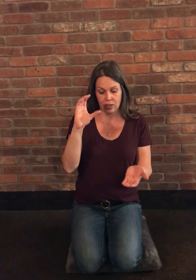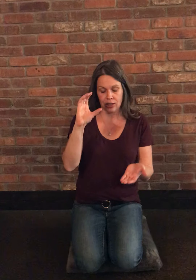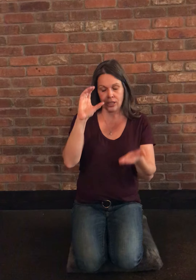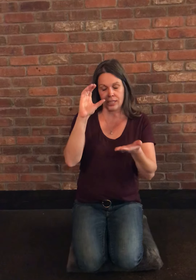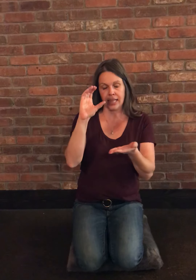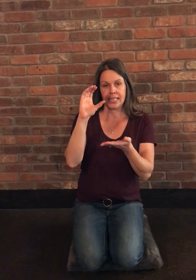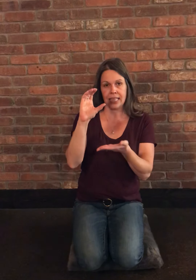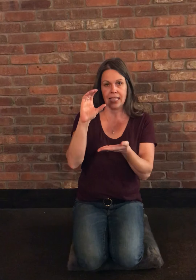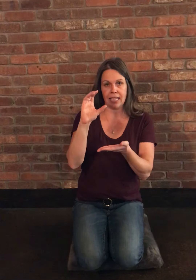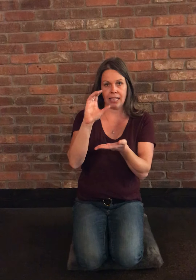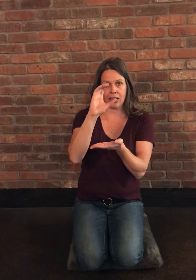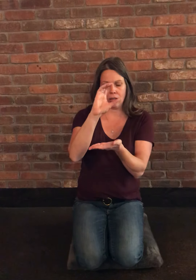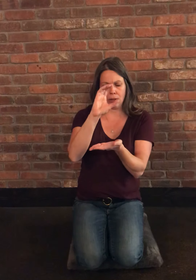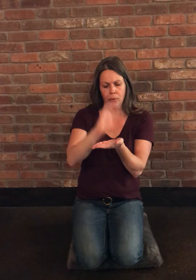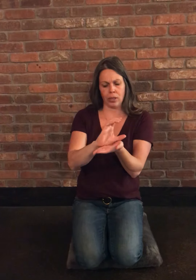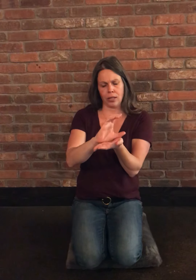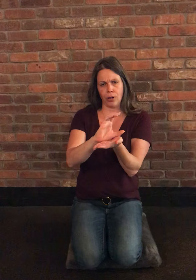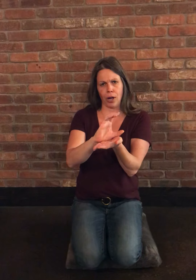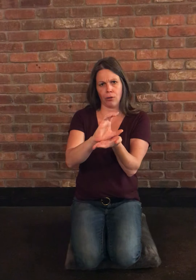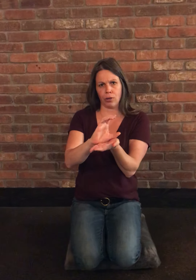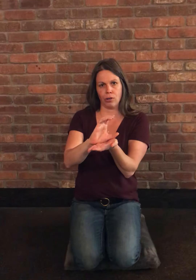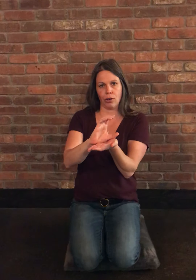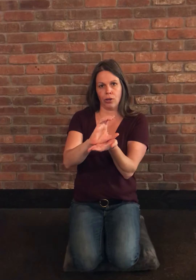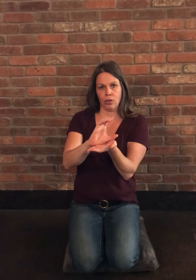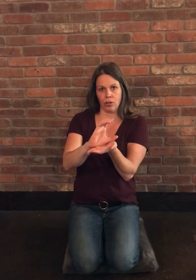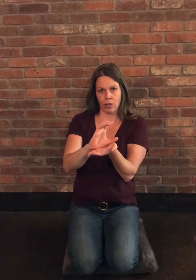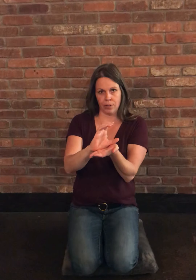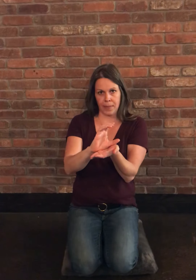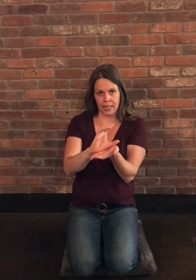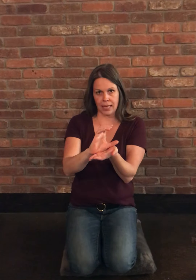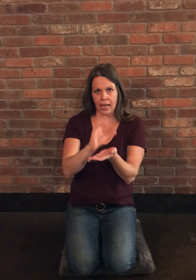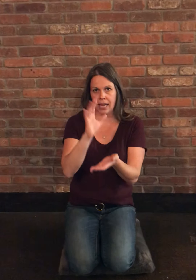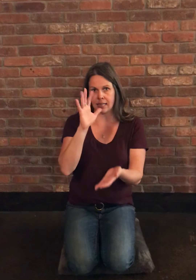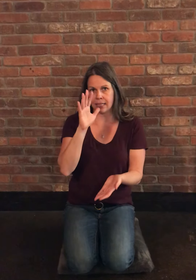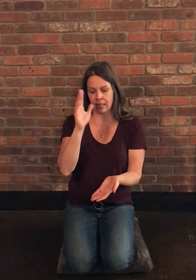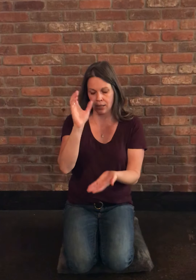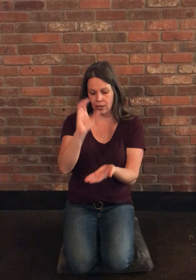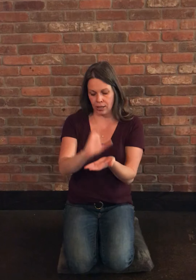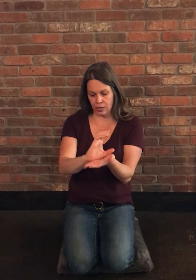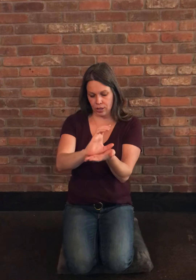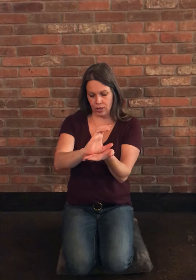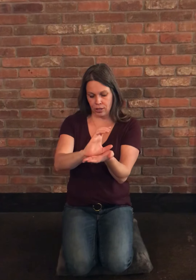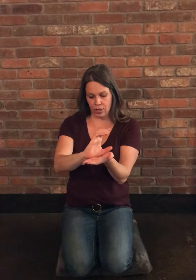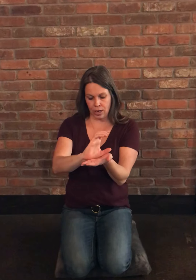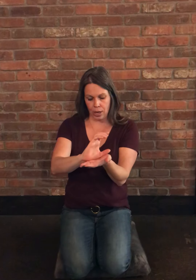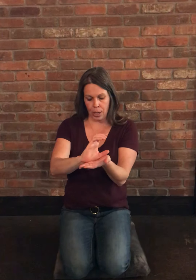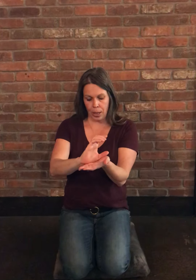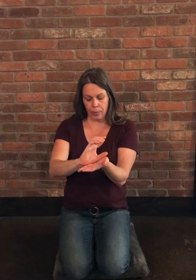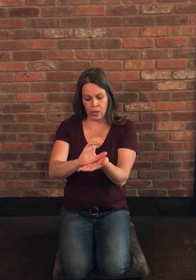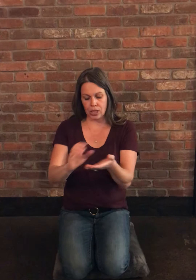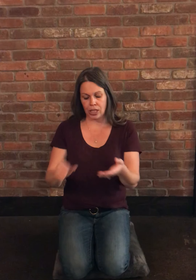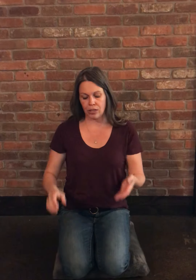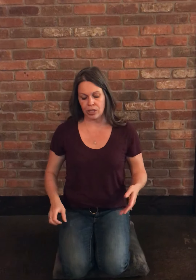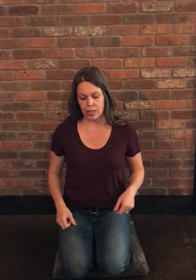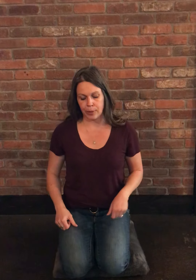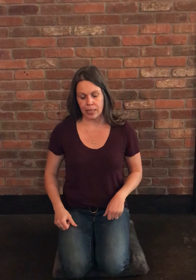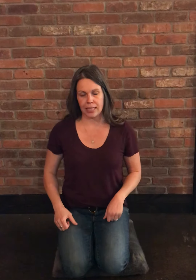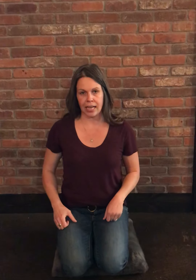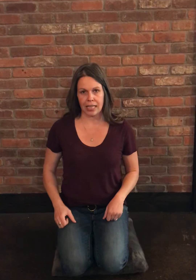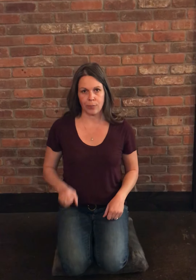church, you're going to take a seed and you're going to put it on the ground. Pentecost in the early church. Persecution spreads the gospel.